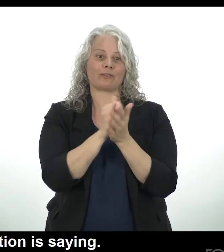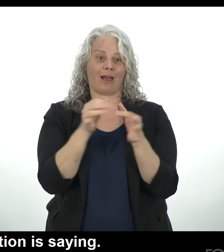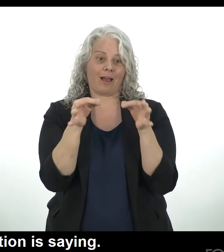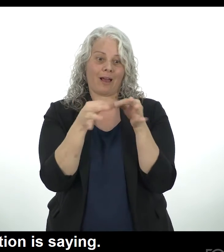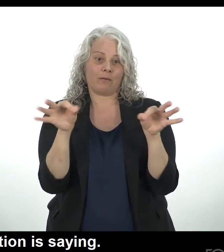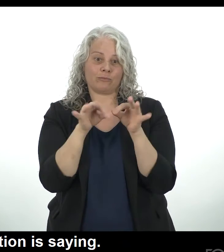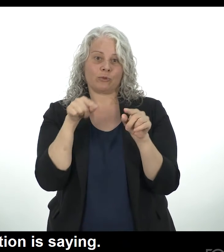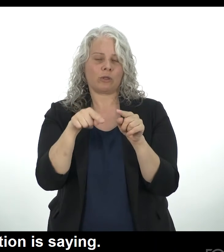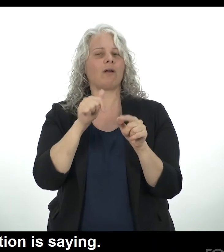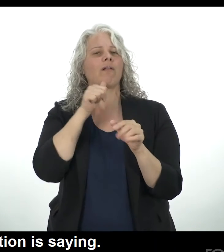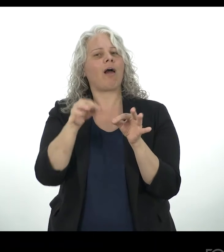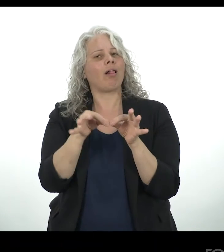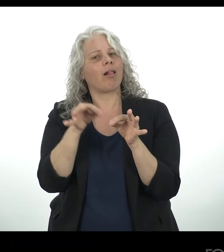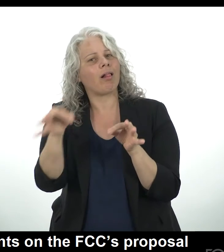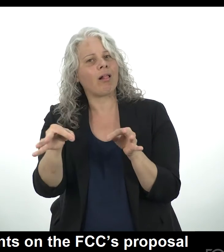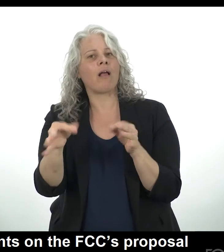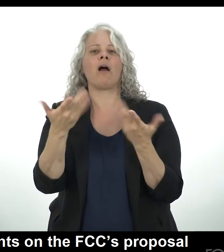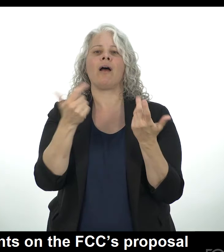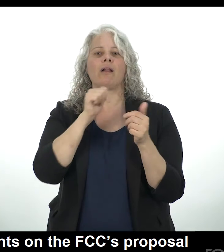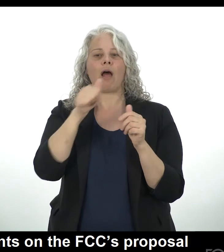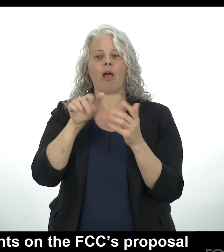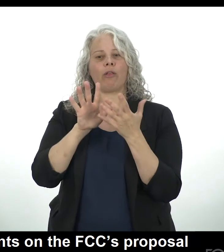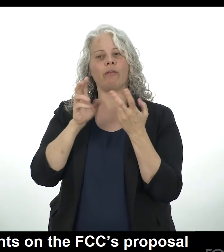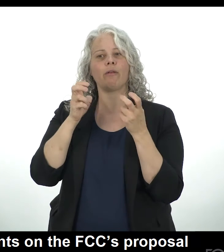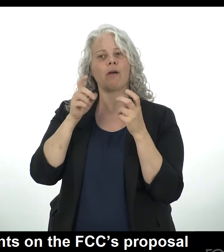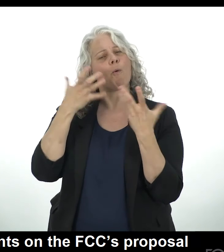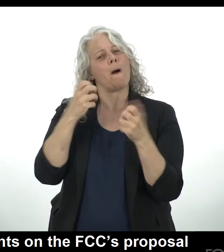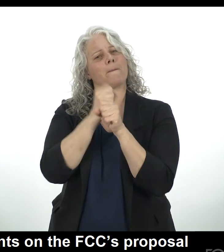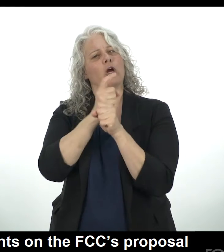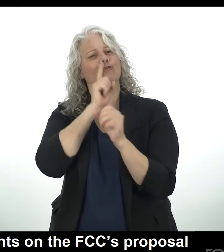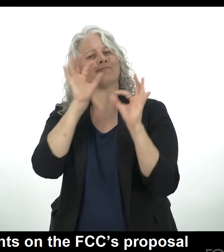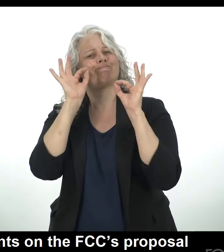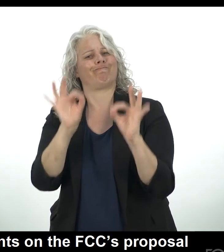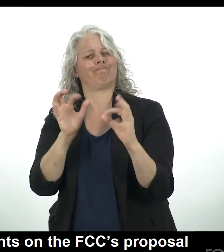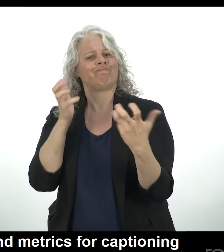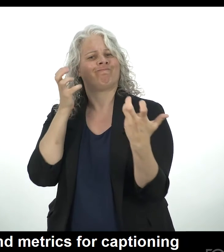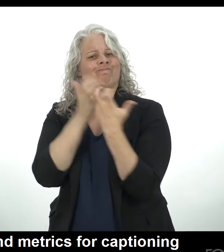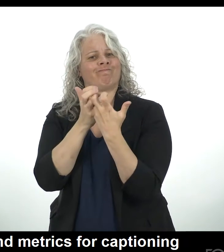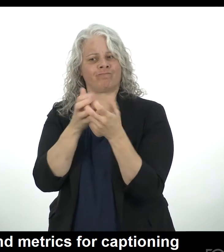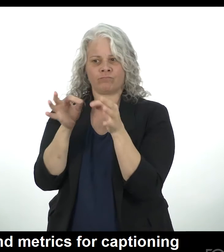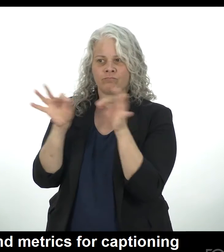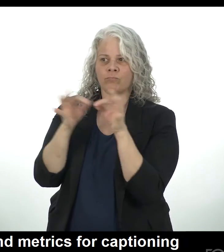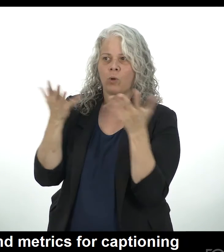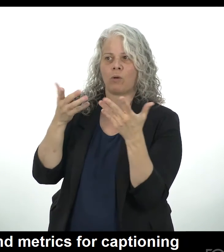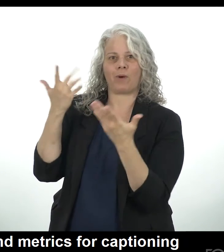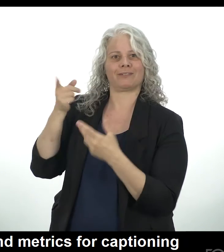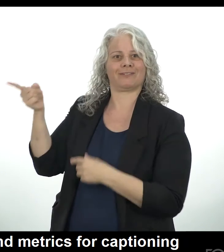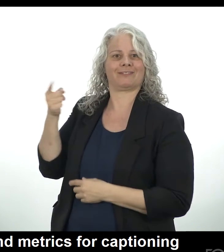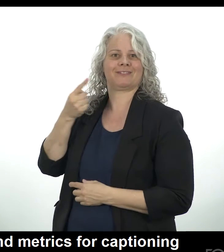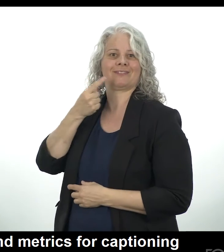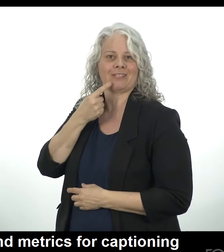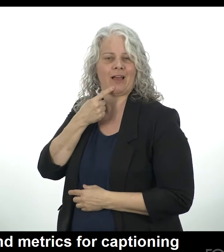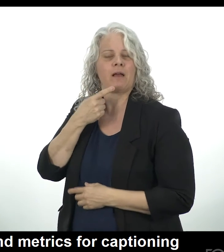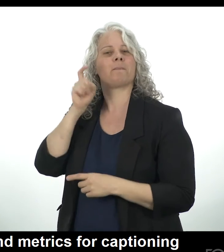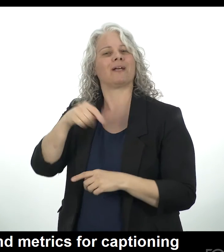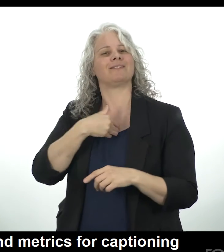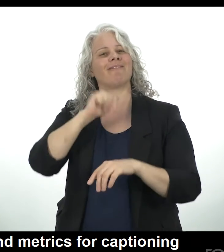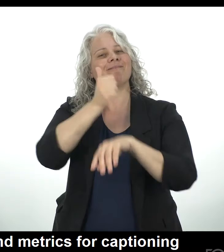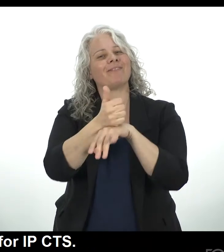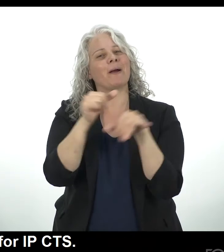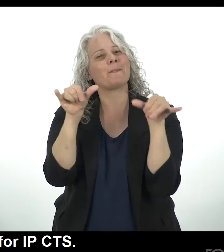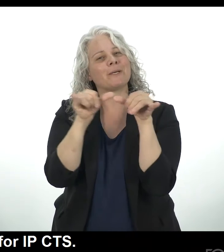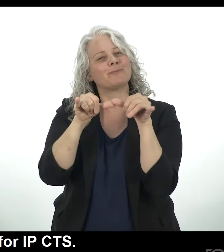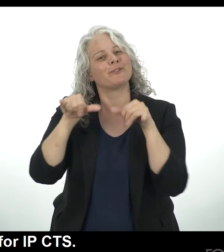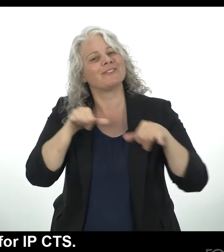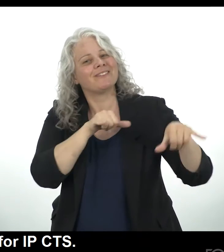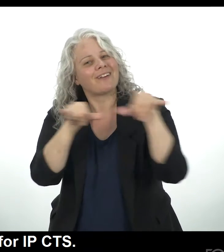telephone conversation is saying. We are currently reviewing comments on the FCC's proposal to adopt measurable standards and metrics for